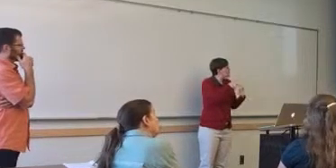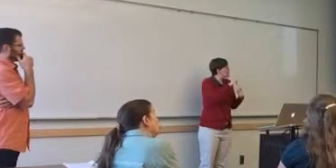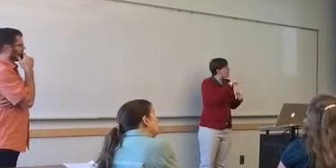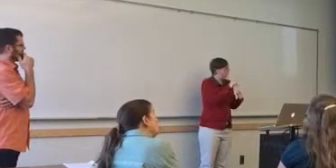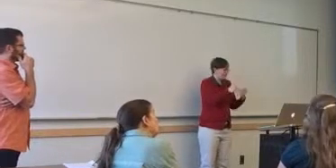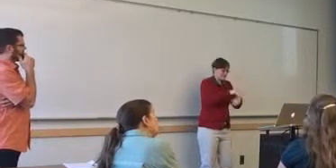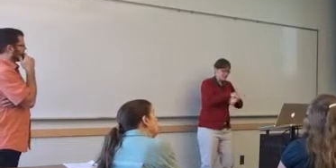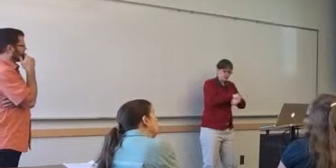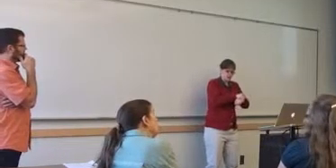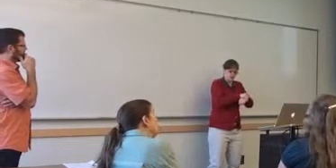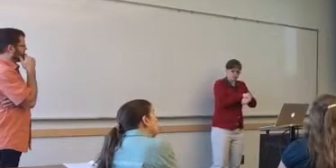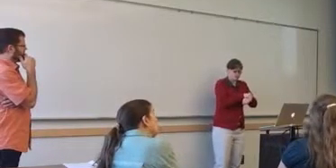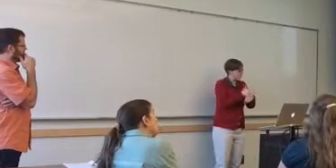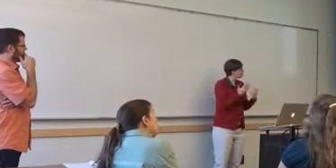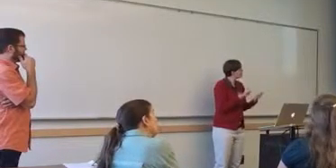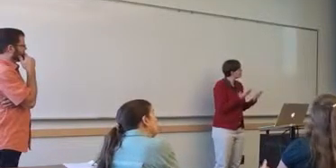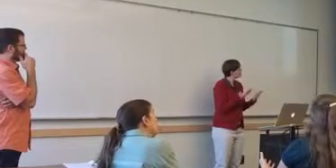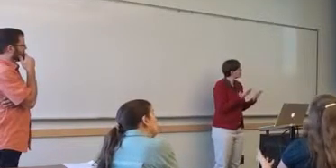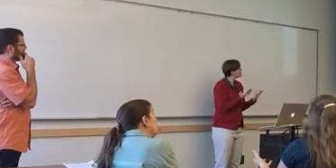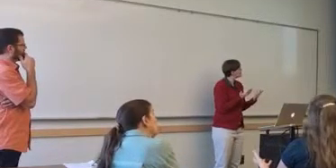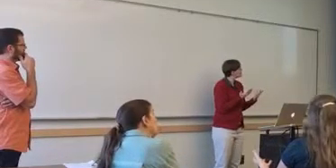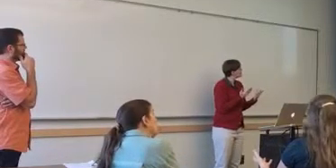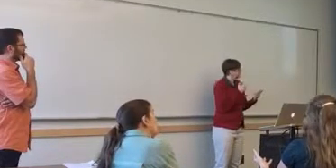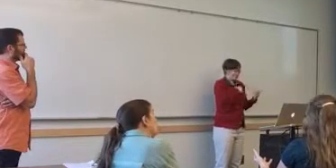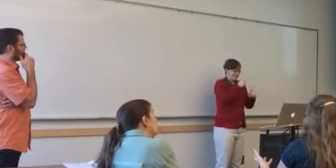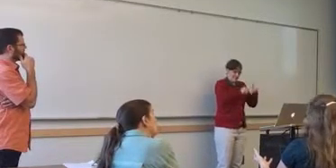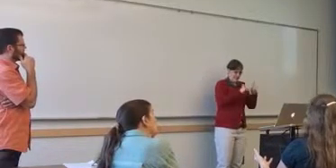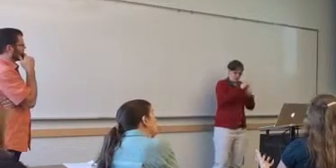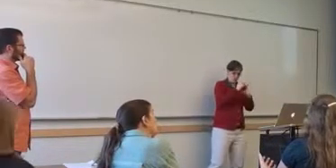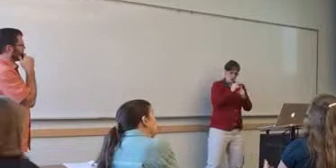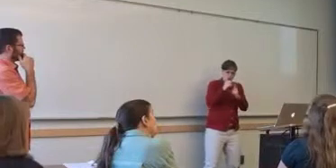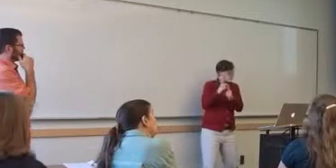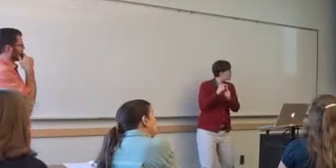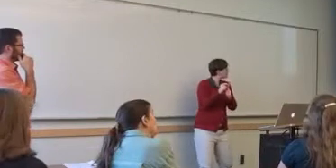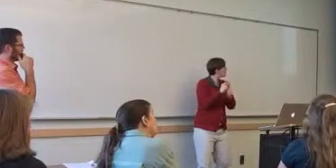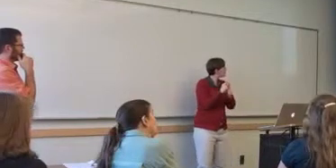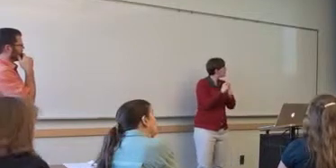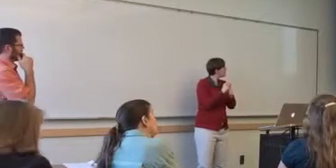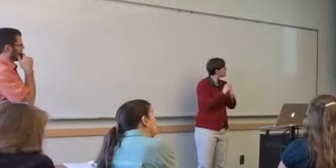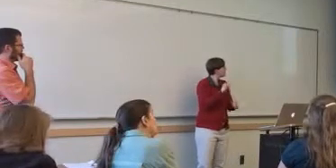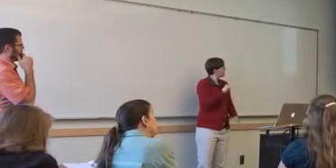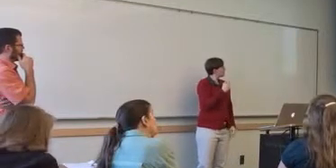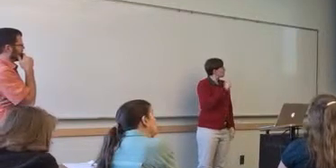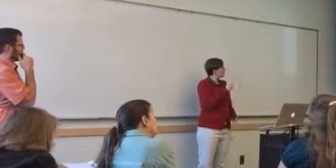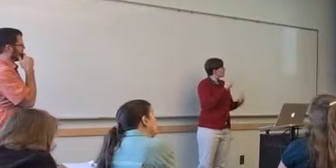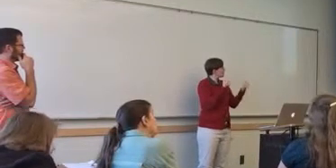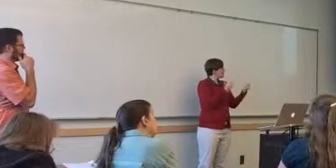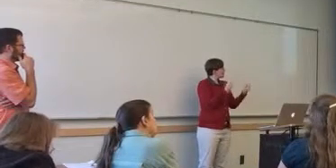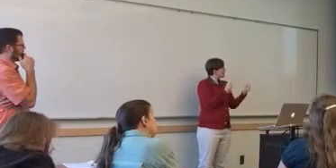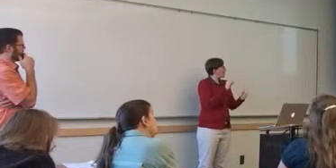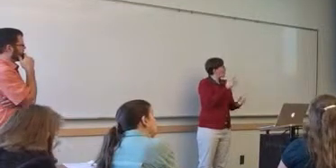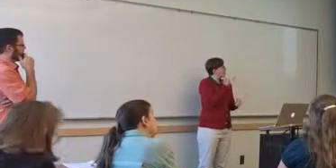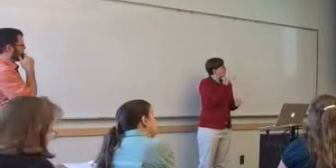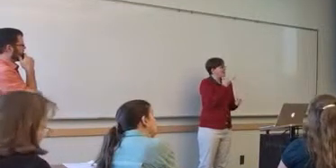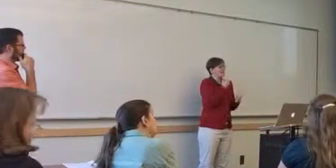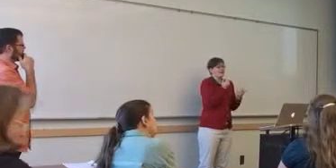for a drink. How about it? That's English. You sign it word for word. We would sign